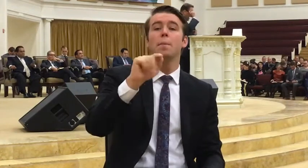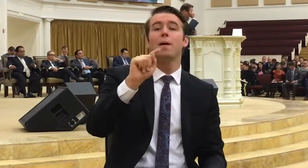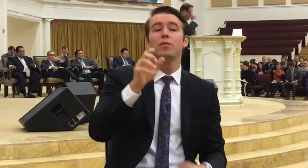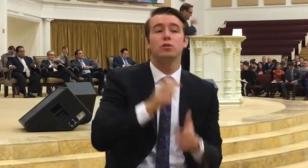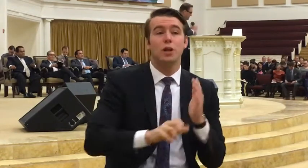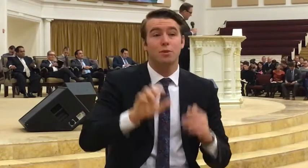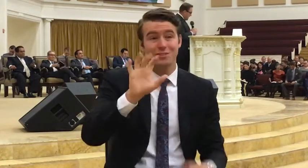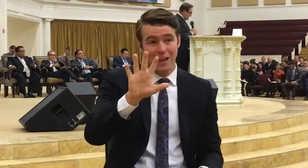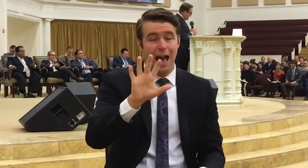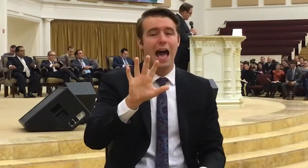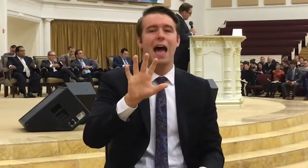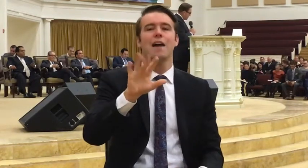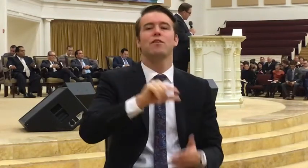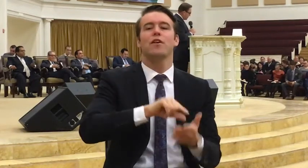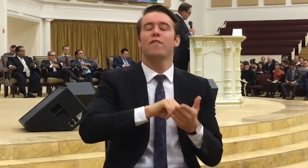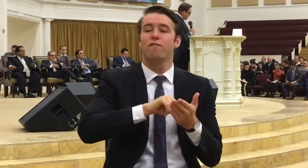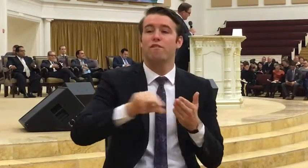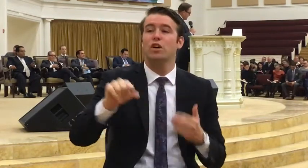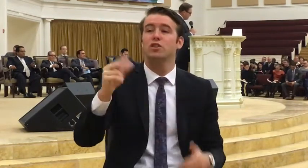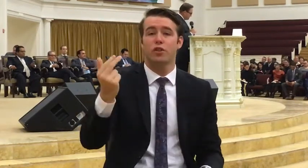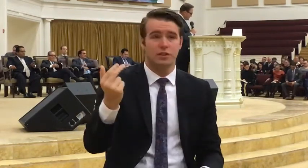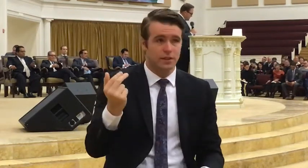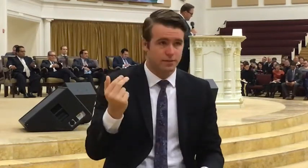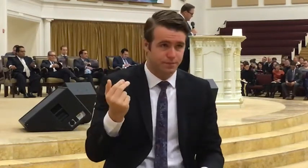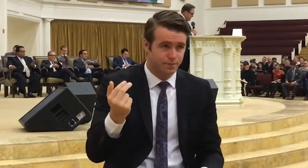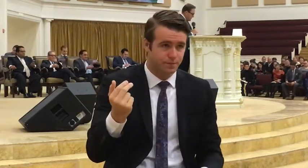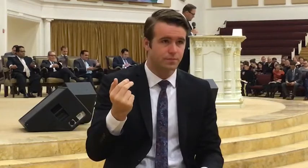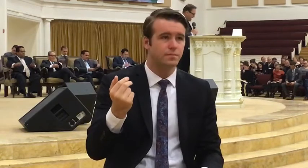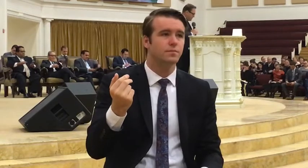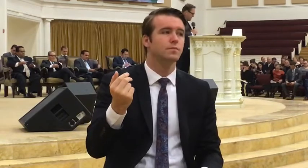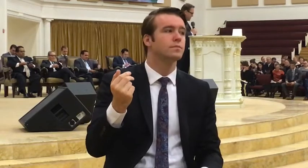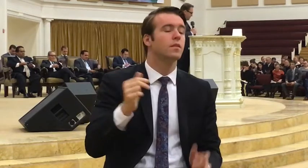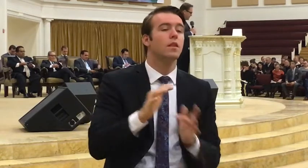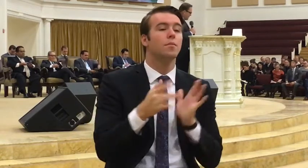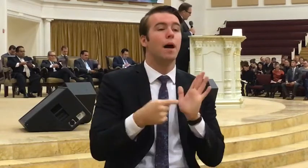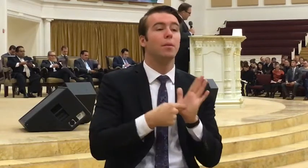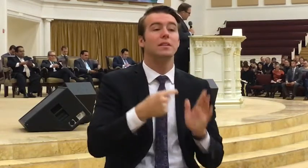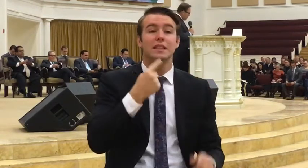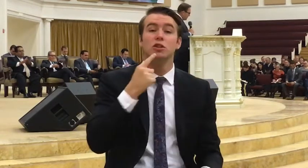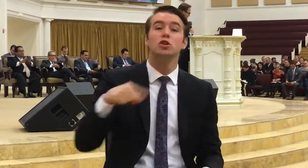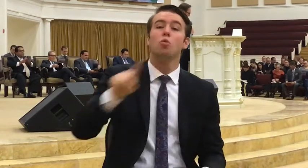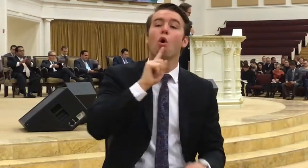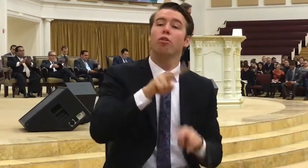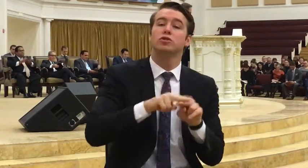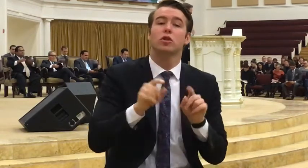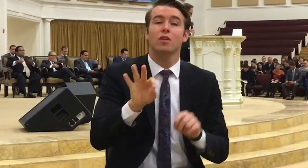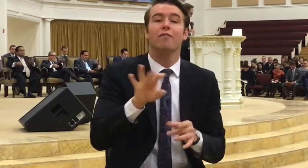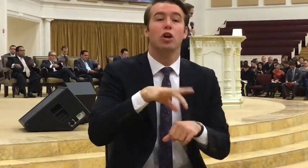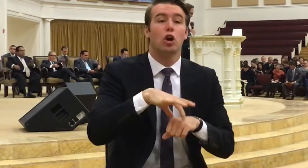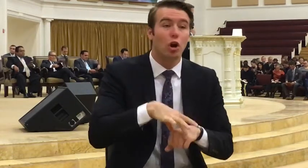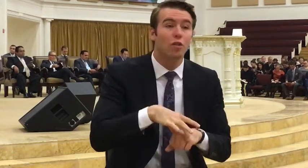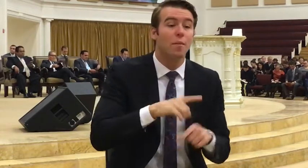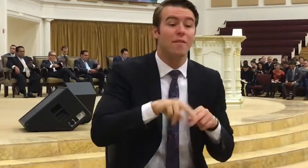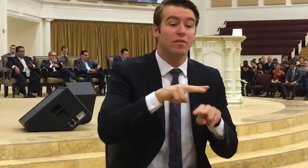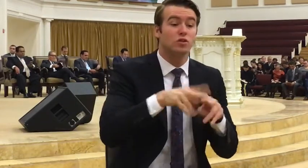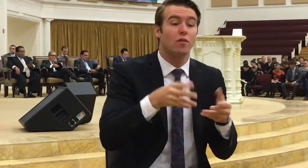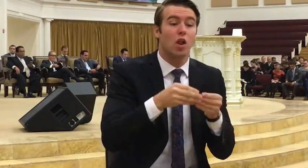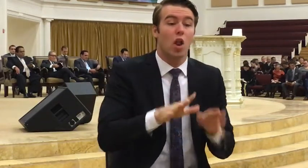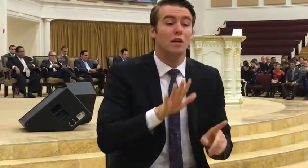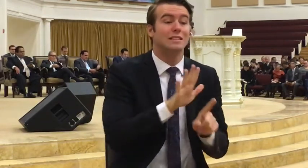chapter 5 and verse 13. The Bible said, "Ye are the salt of the earth, but if the salt hath lost